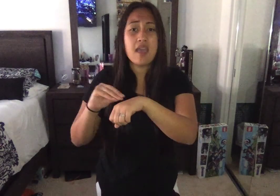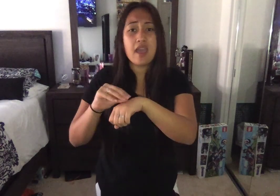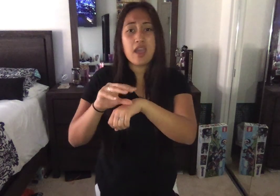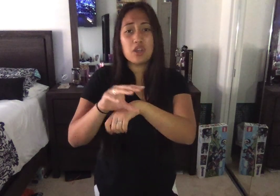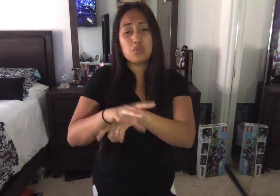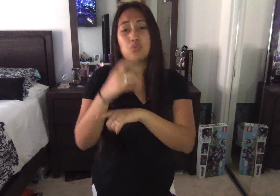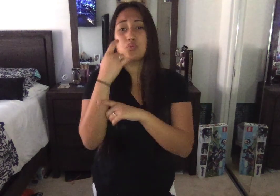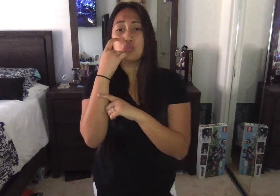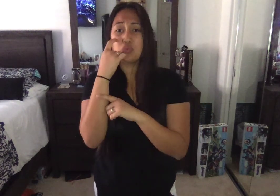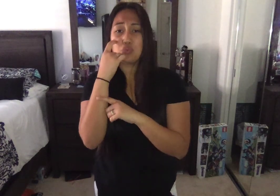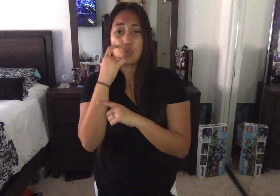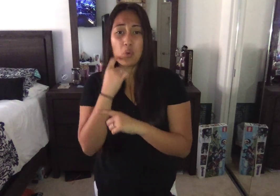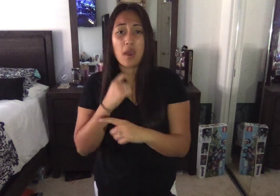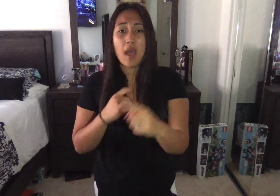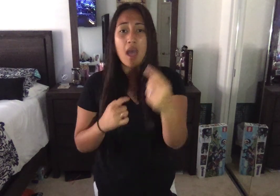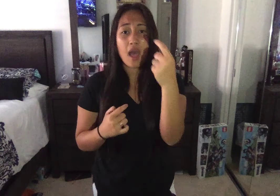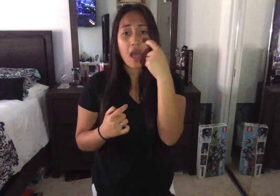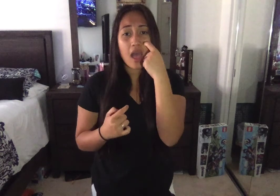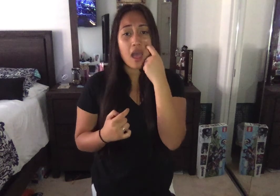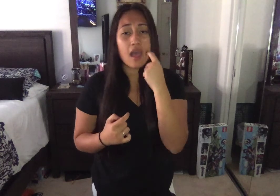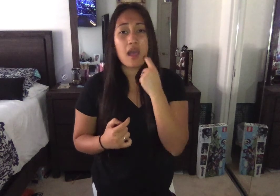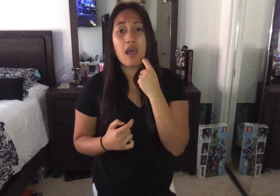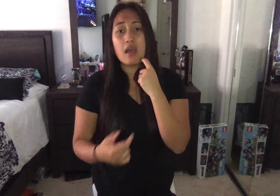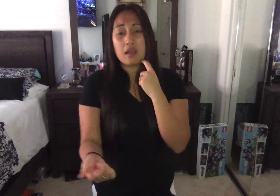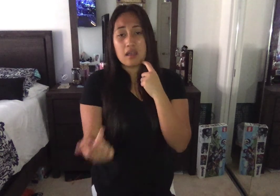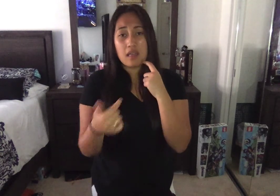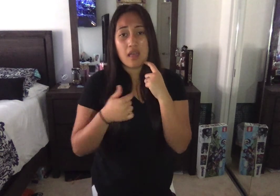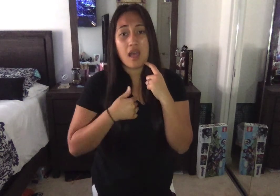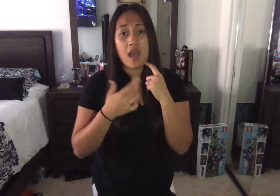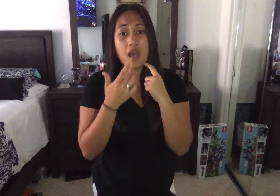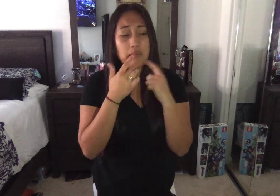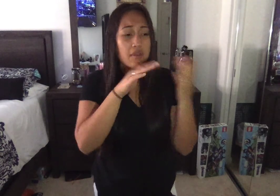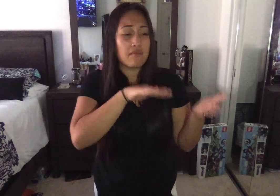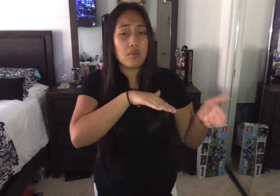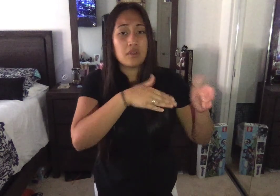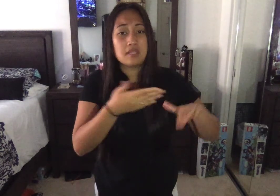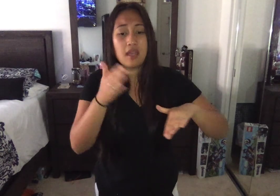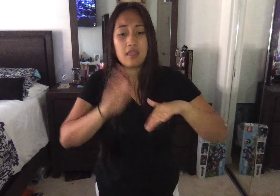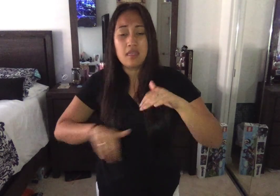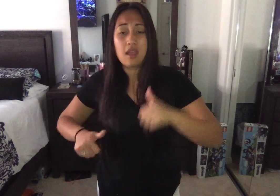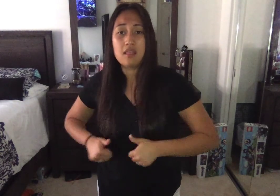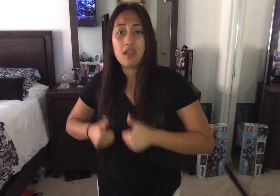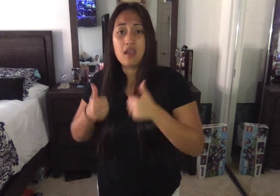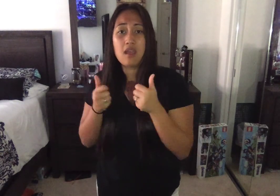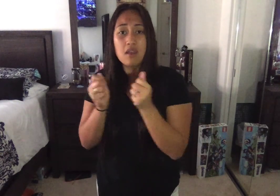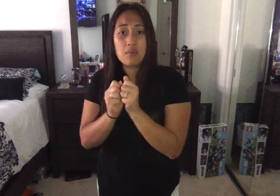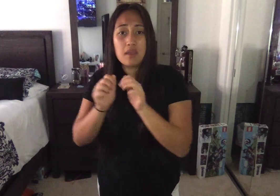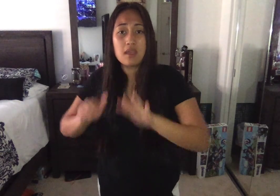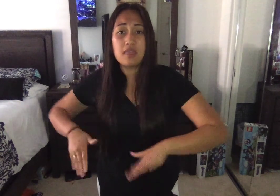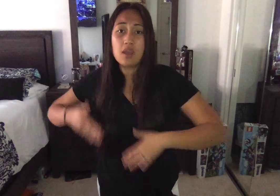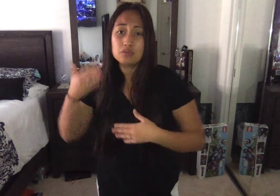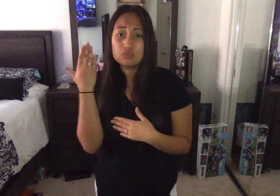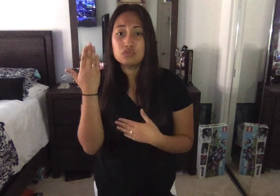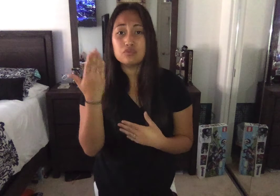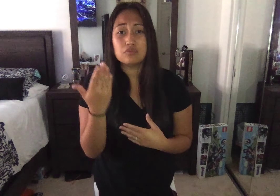you cry I'd rather die than live without you I'll